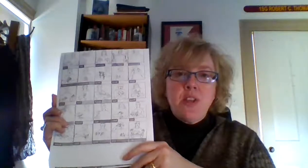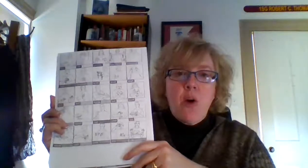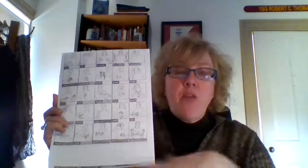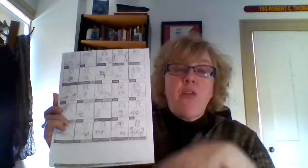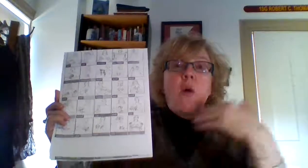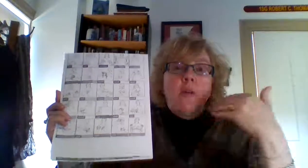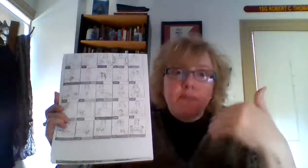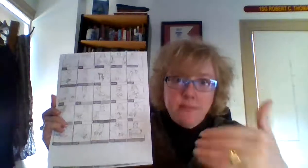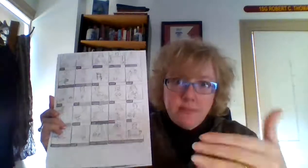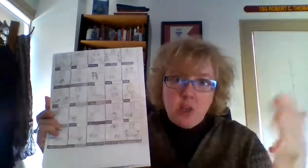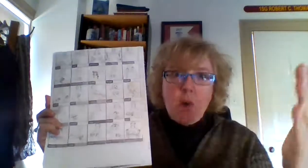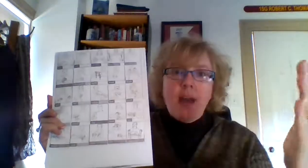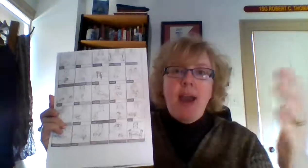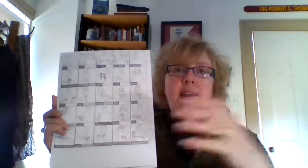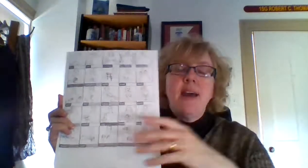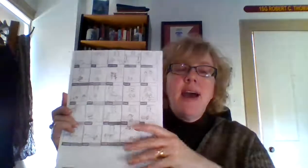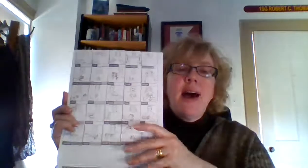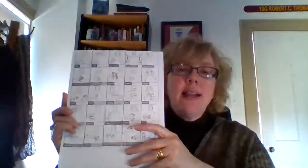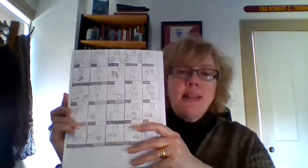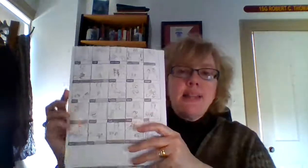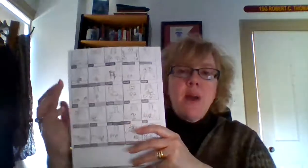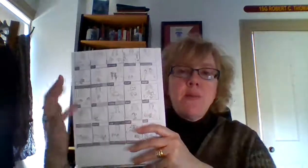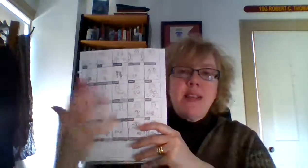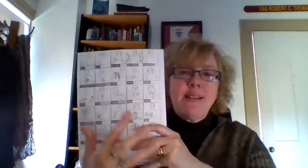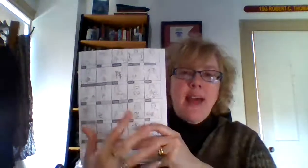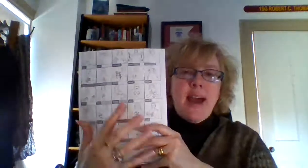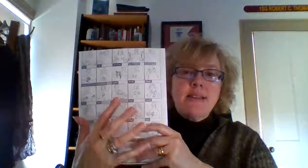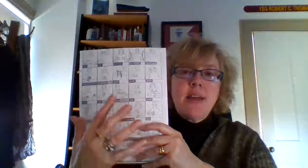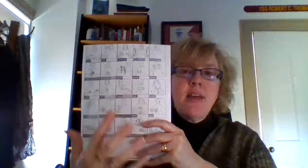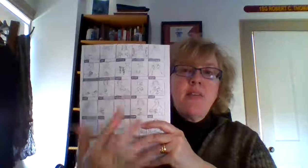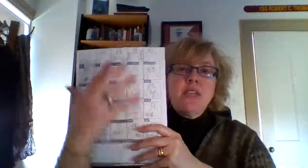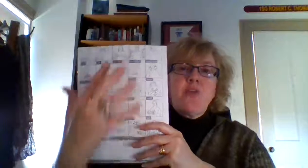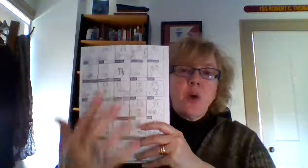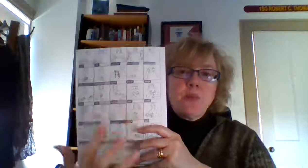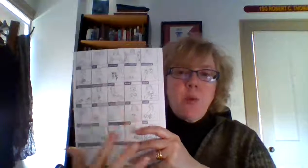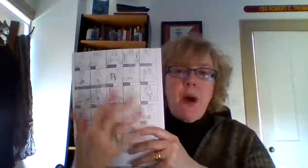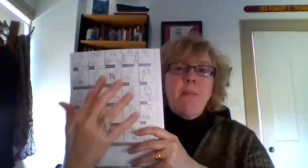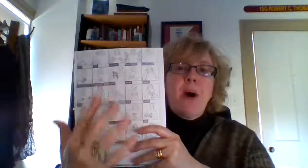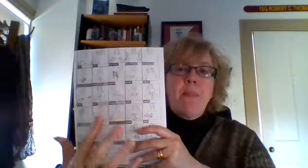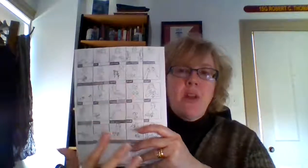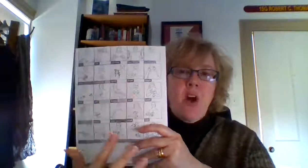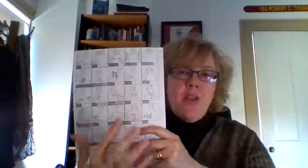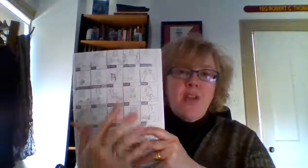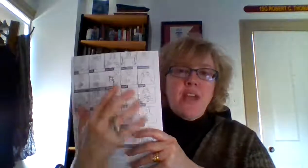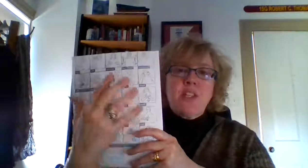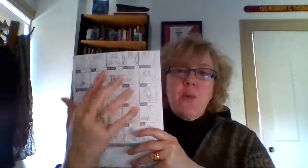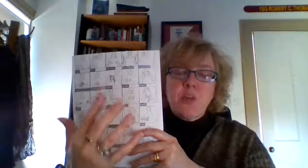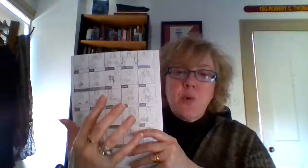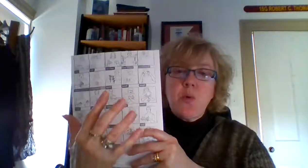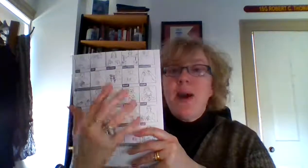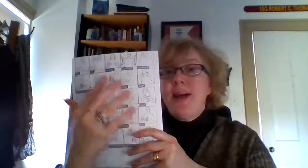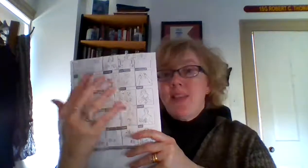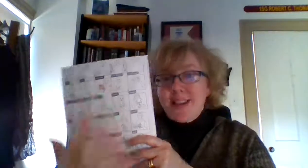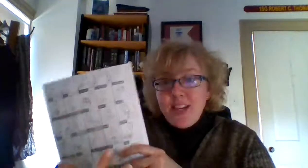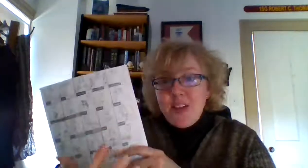know for going ahead. A lot of times in class, these verbs will pop up in all the things that we do, the activities